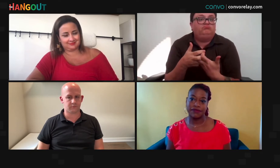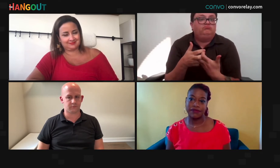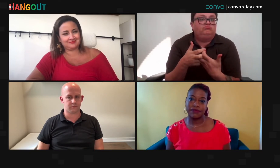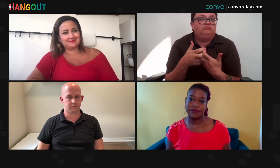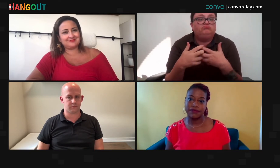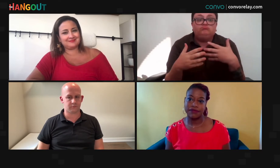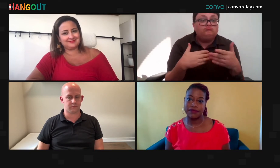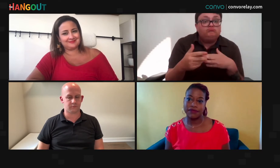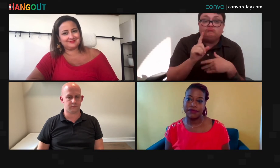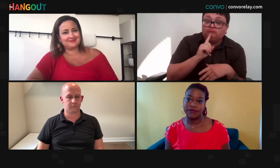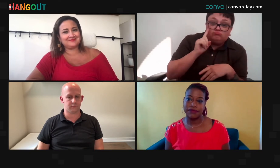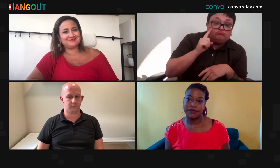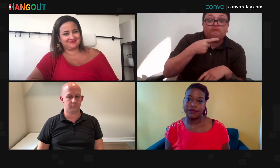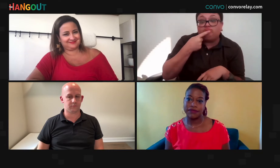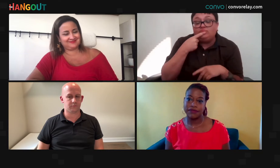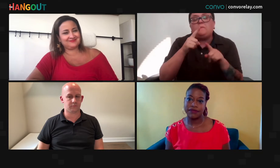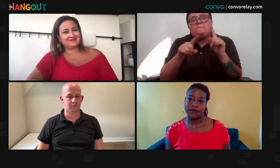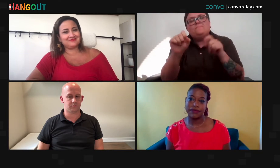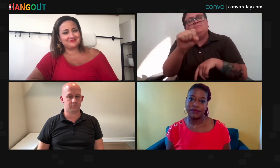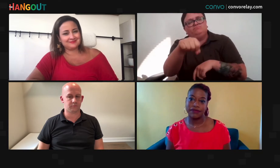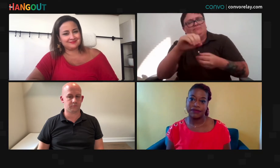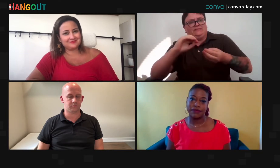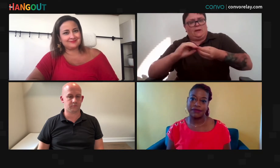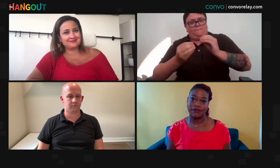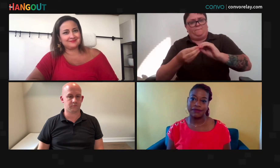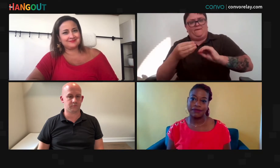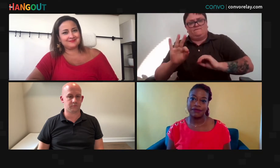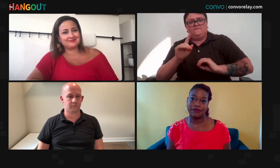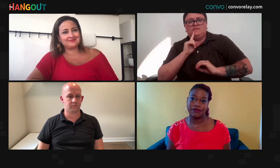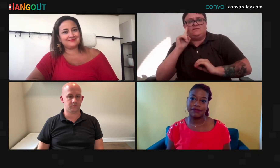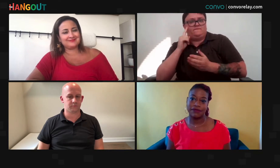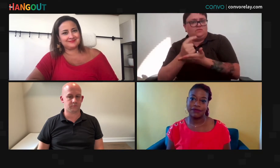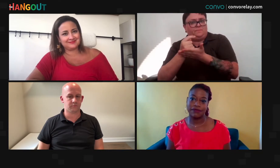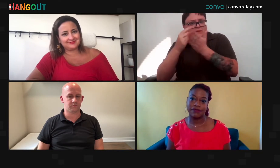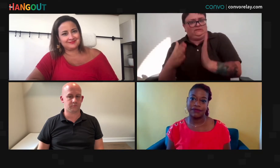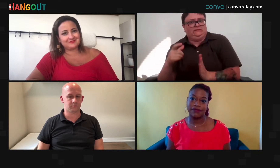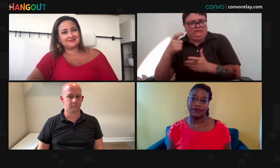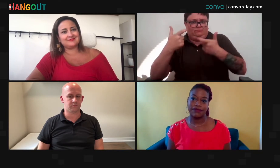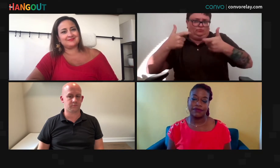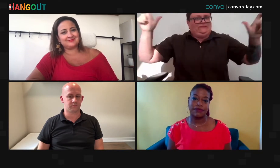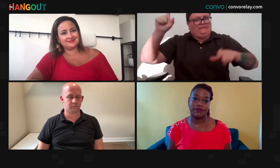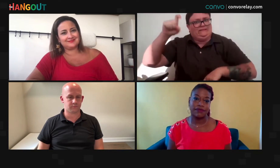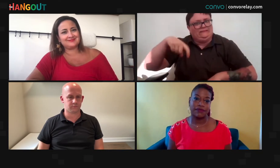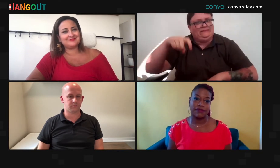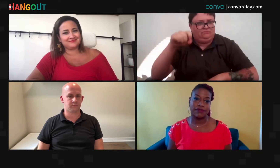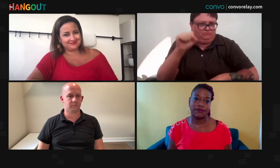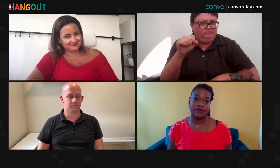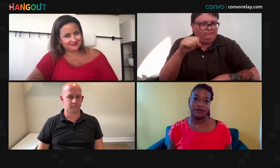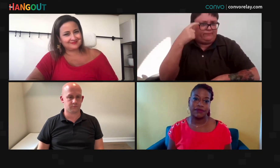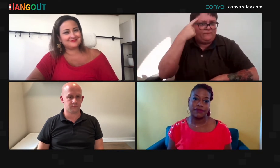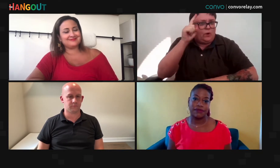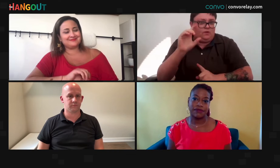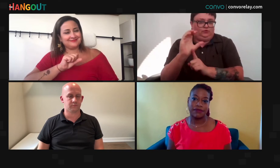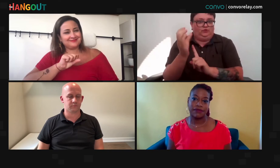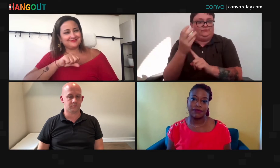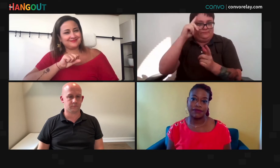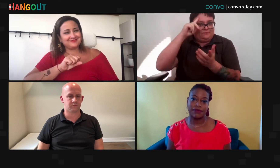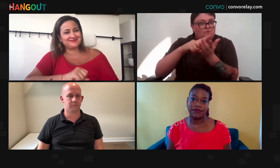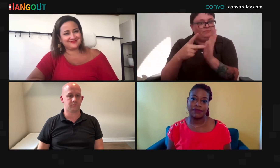need to find one that really fits you, regardless of whether they're deaf or hearing. And of course, the number of deaf therapists really needs